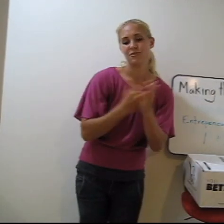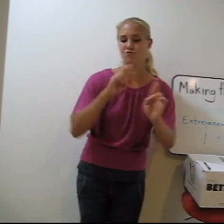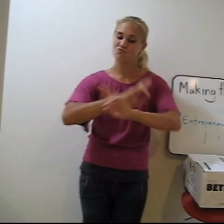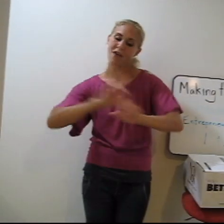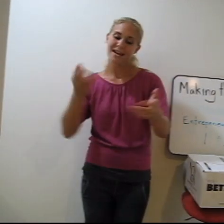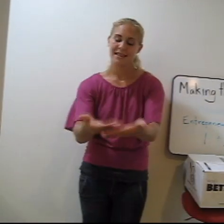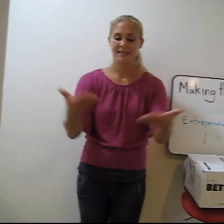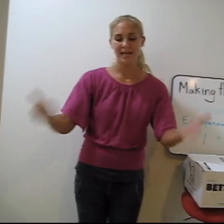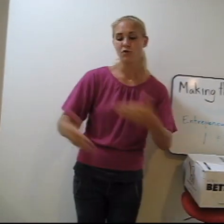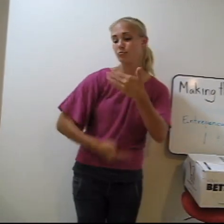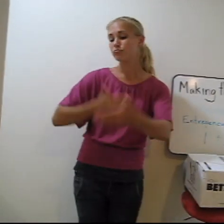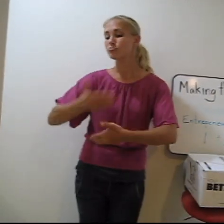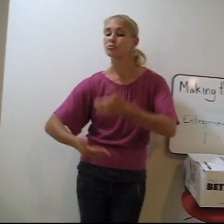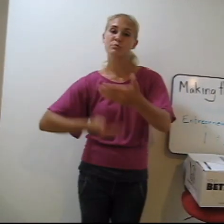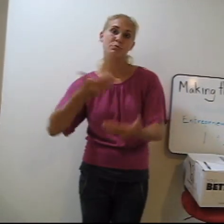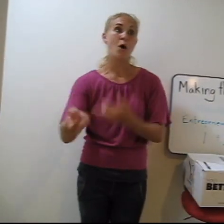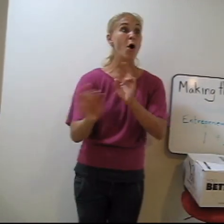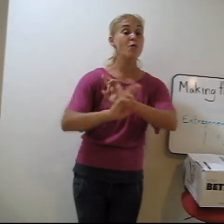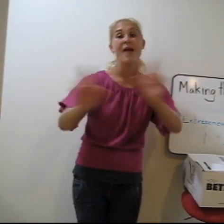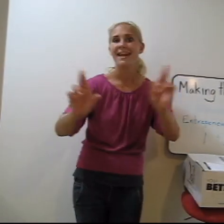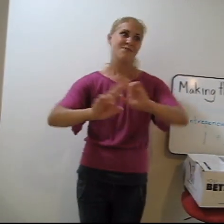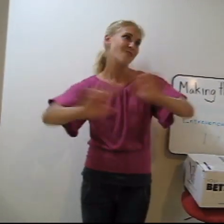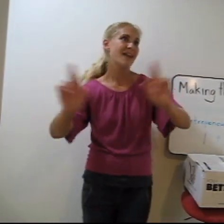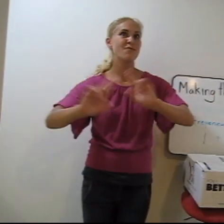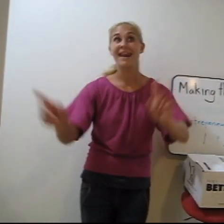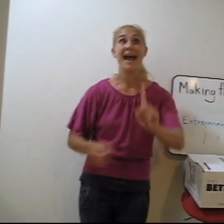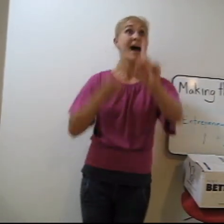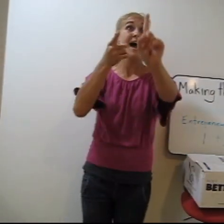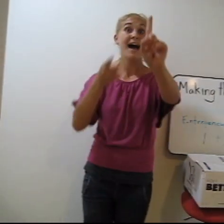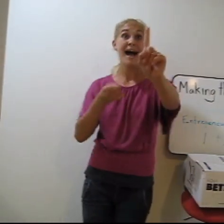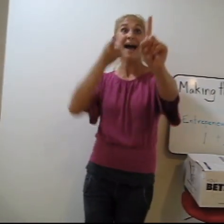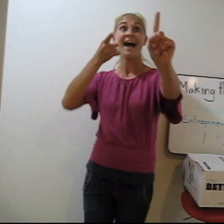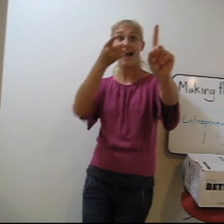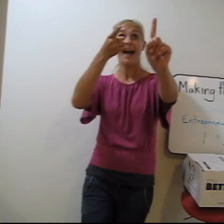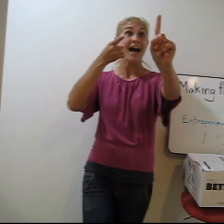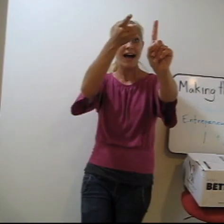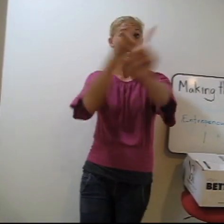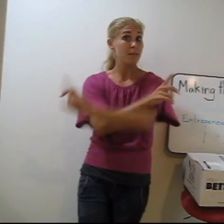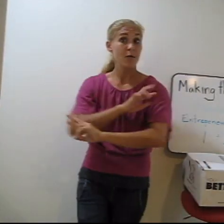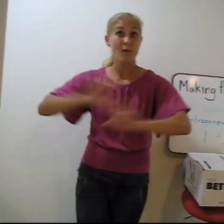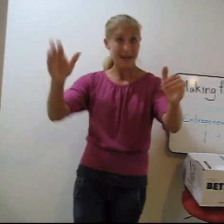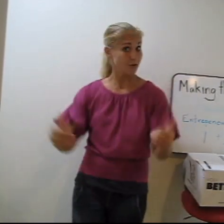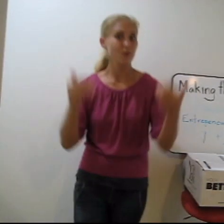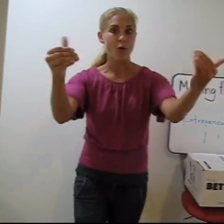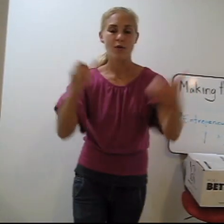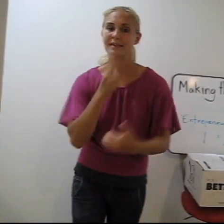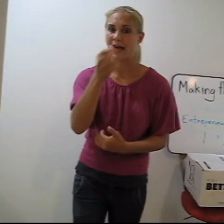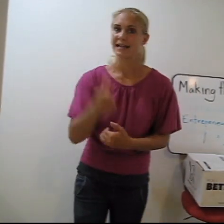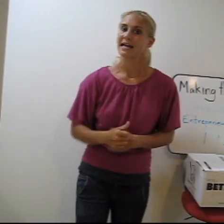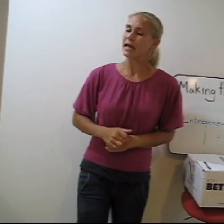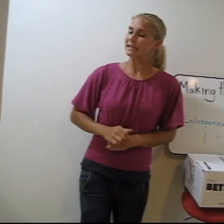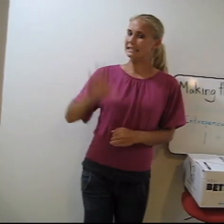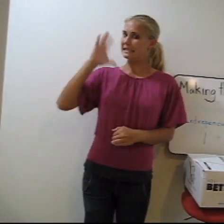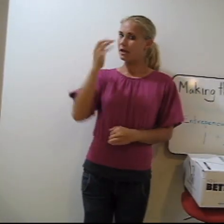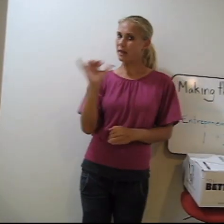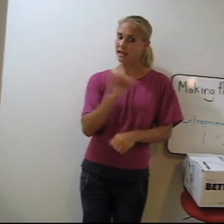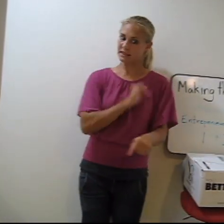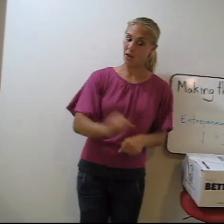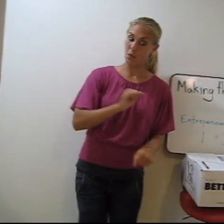continuing just to get ready, aim, and never fire. It would seem that they worked all day, but